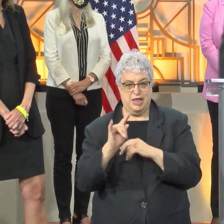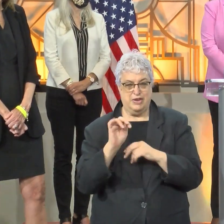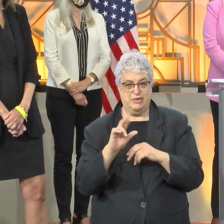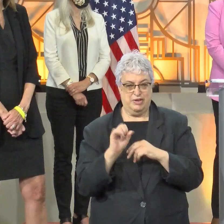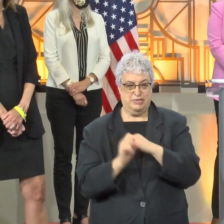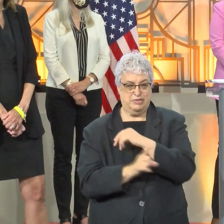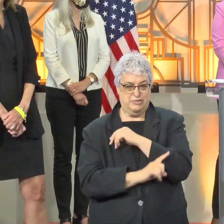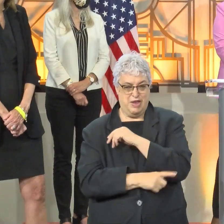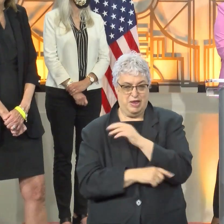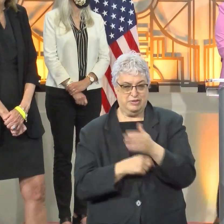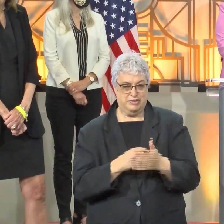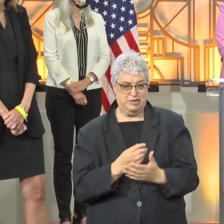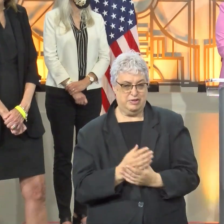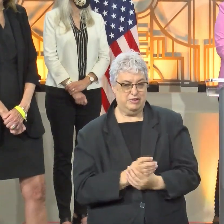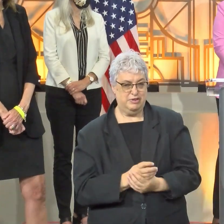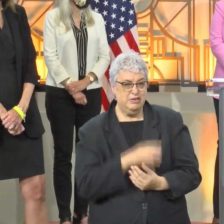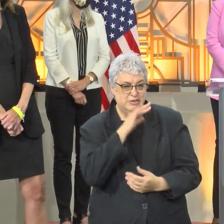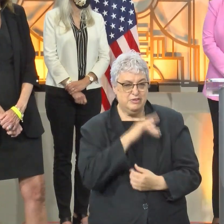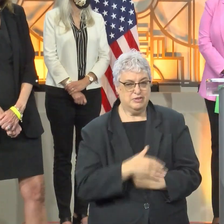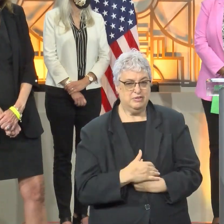trashy.